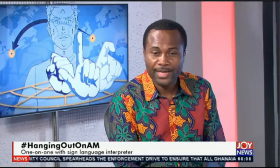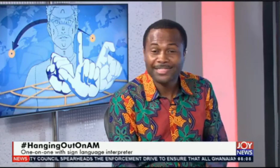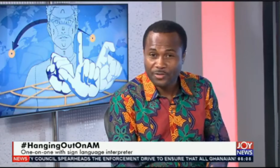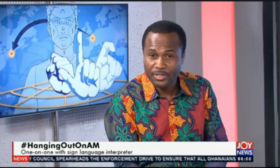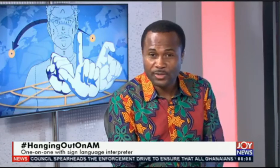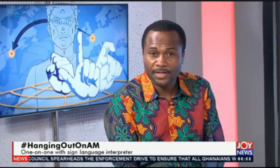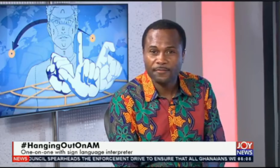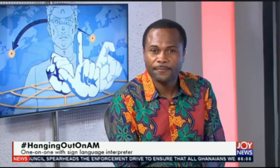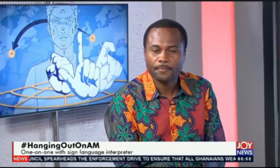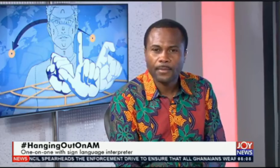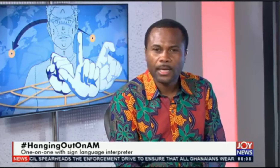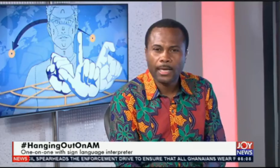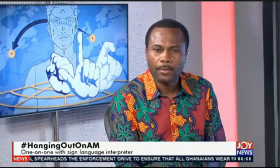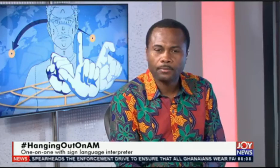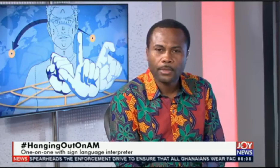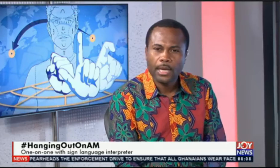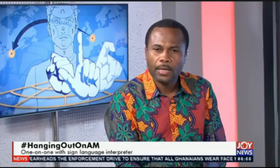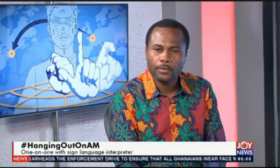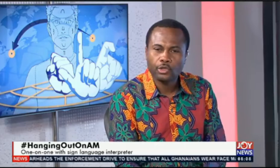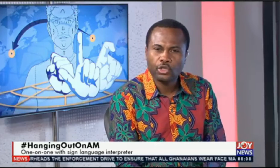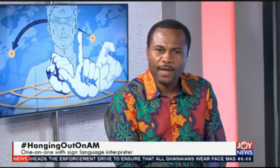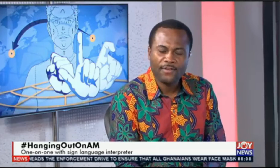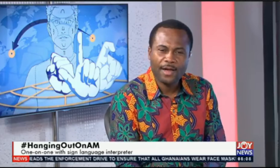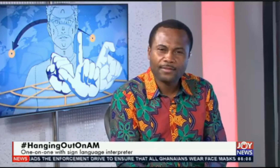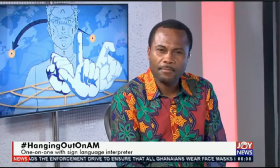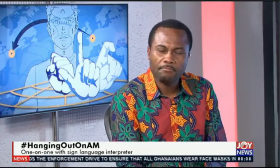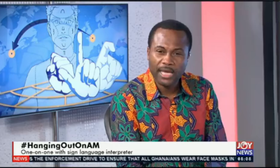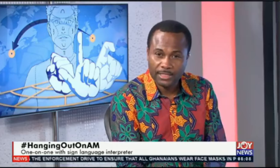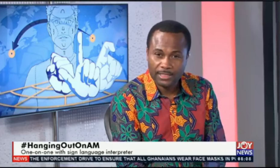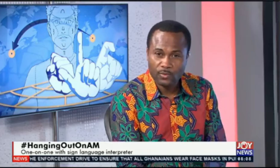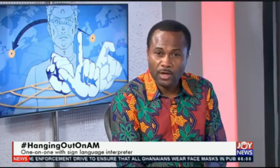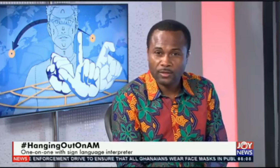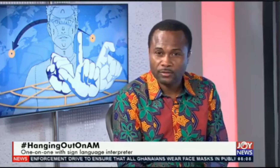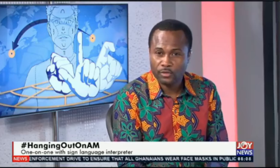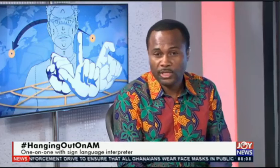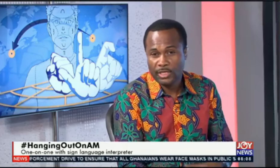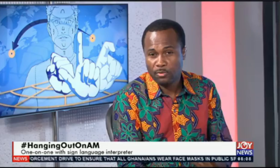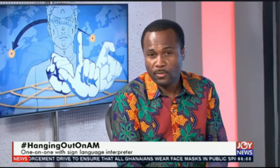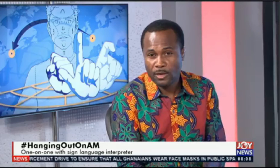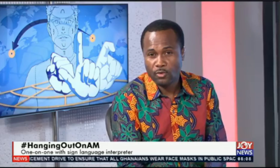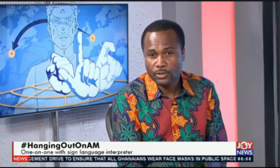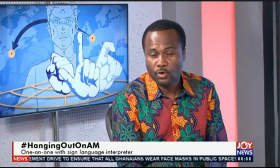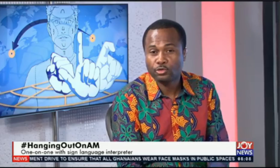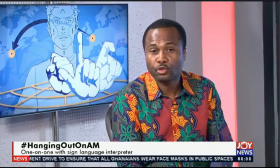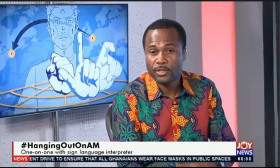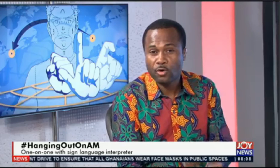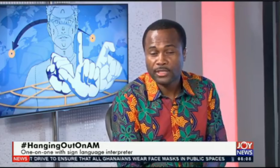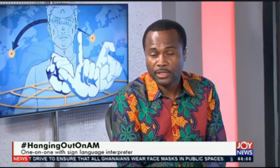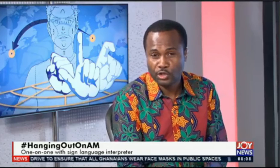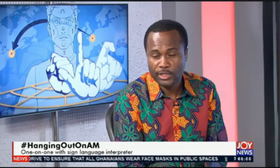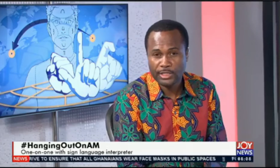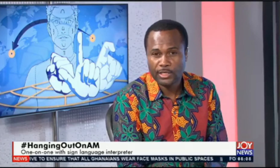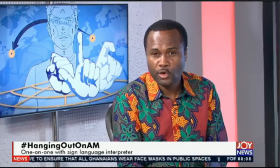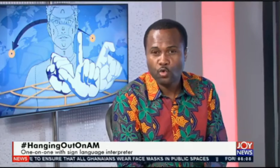or integrate yourself. Yes, please. Did you have other mates while doing the diploma course or doing the course